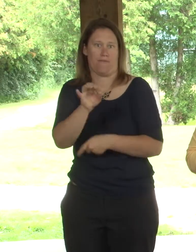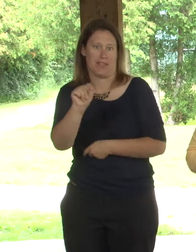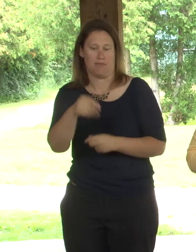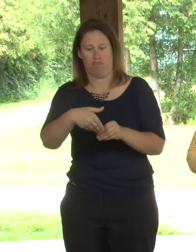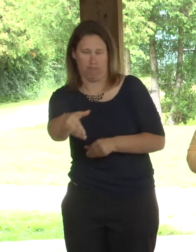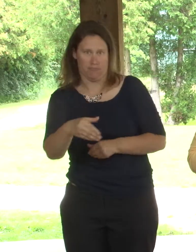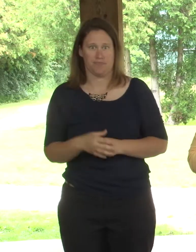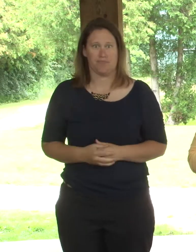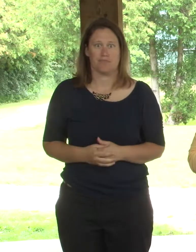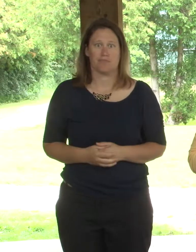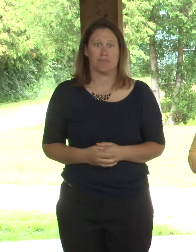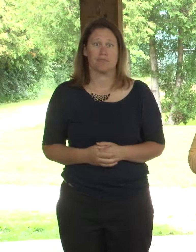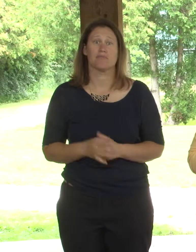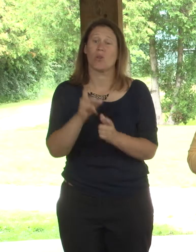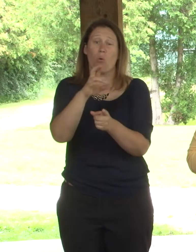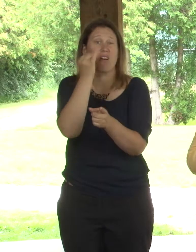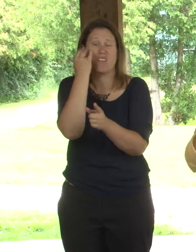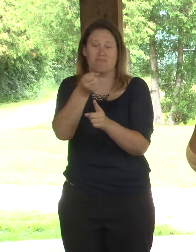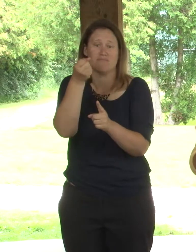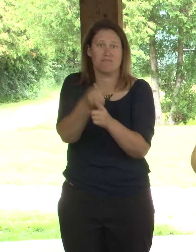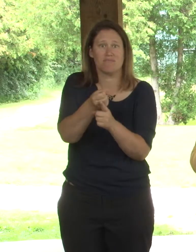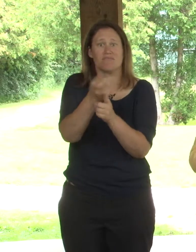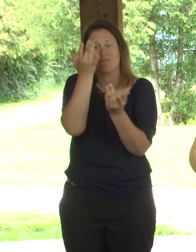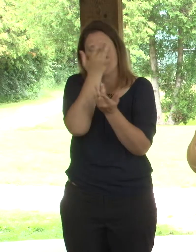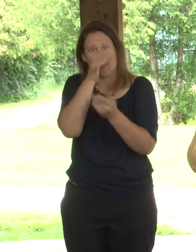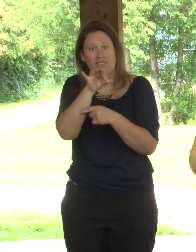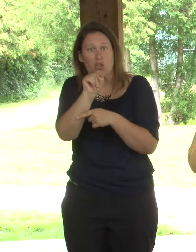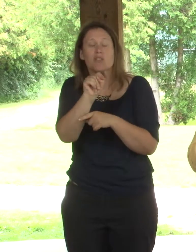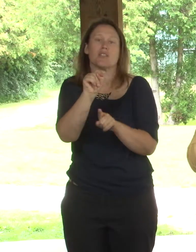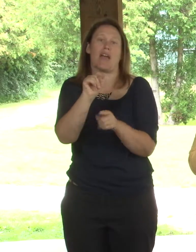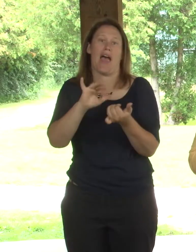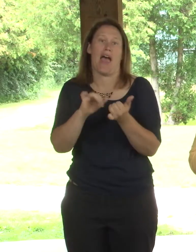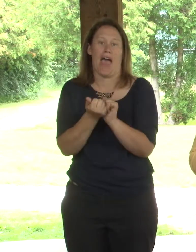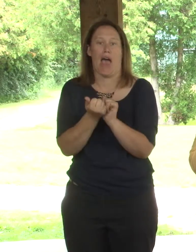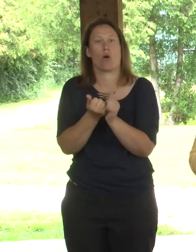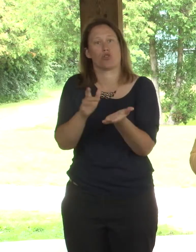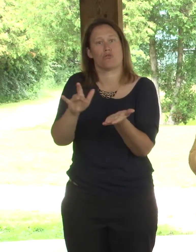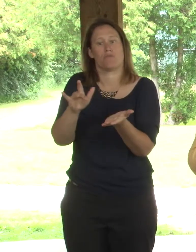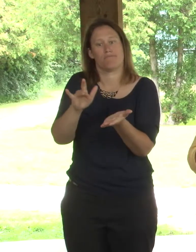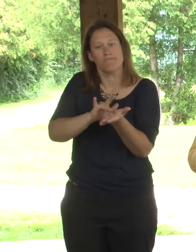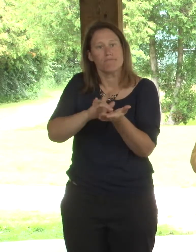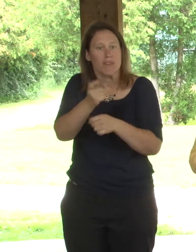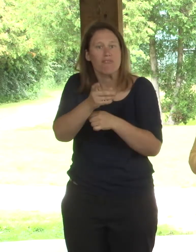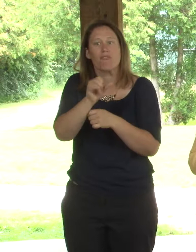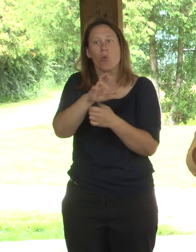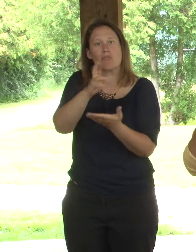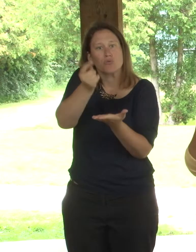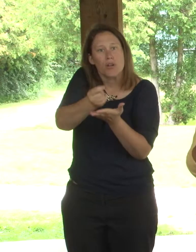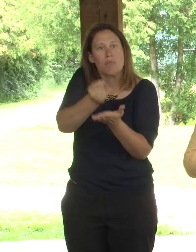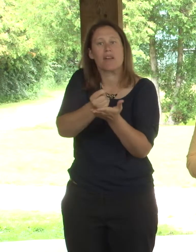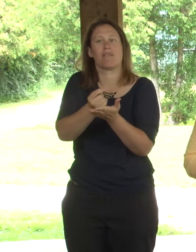the condition that they may have acquired. The success of caring for and treating the condition